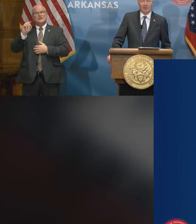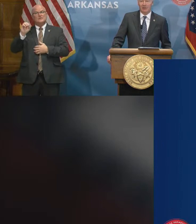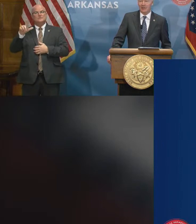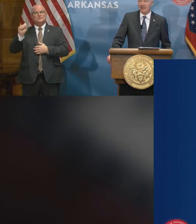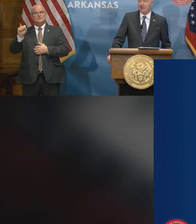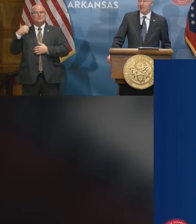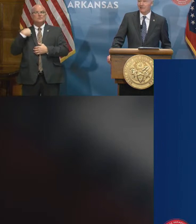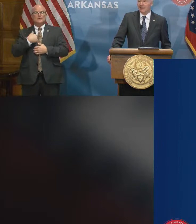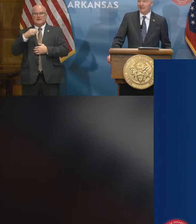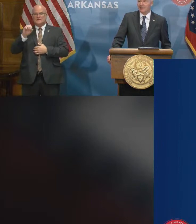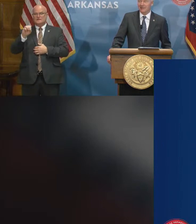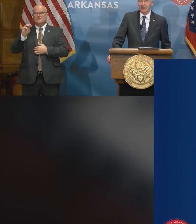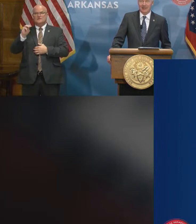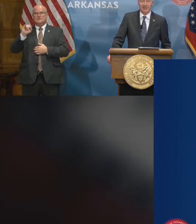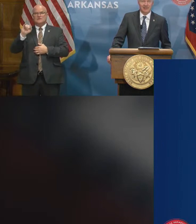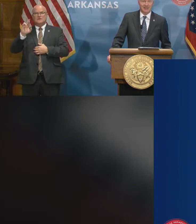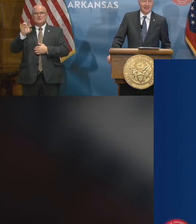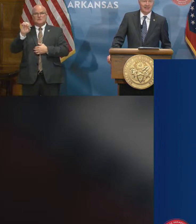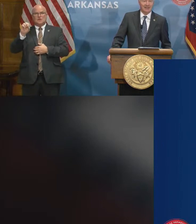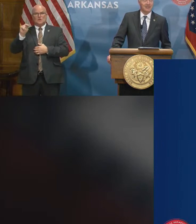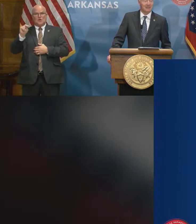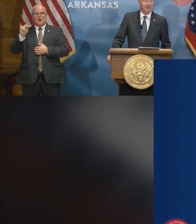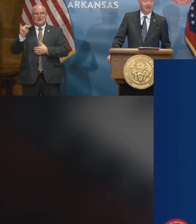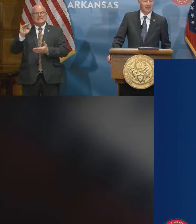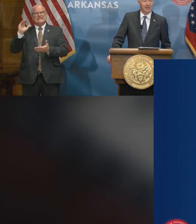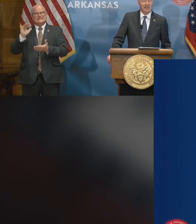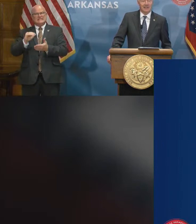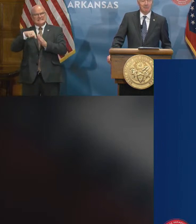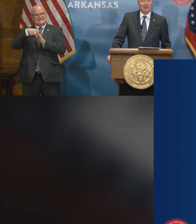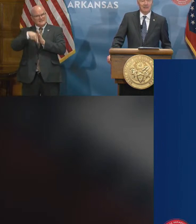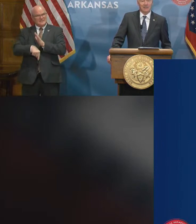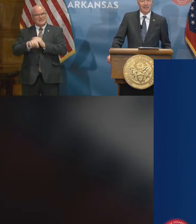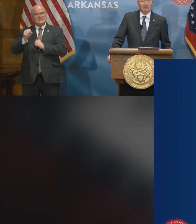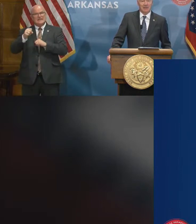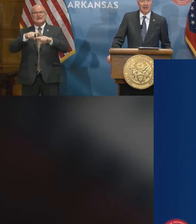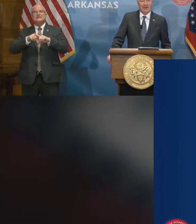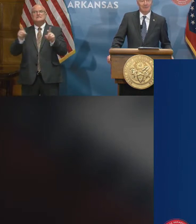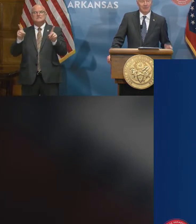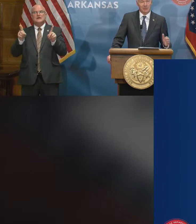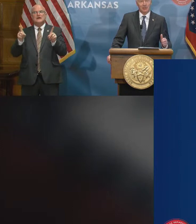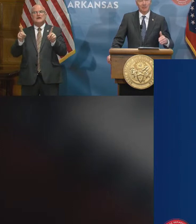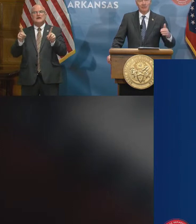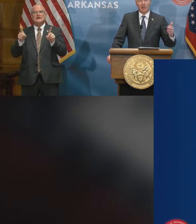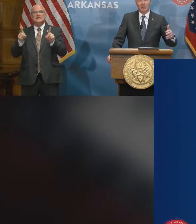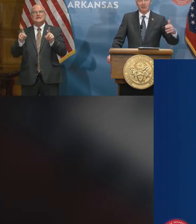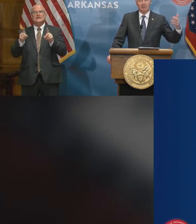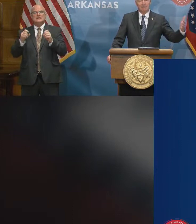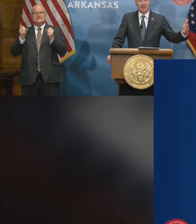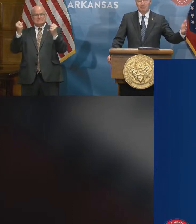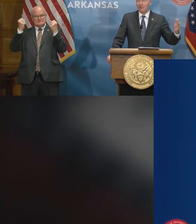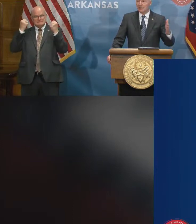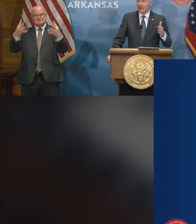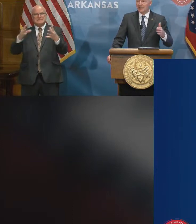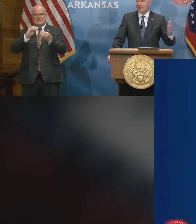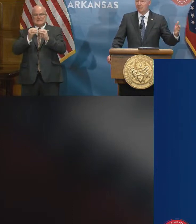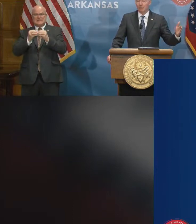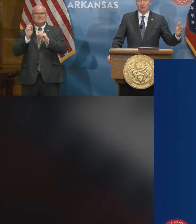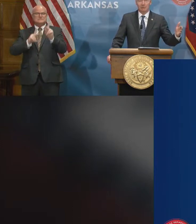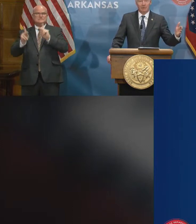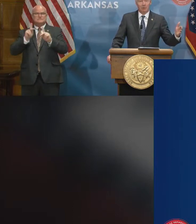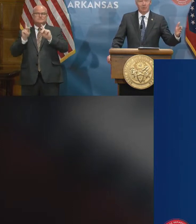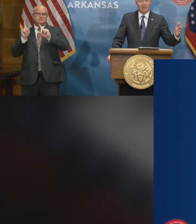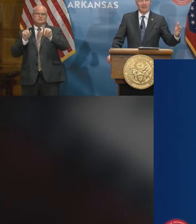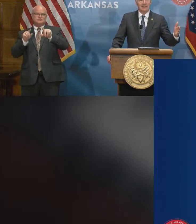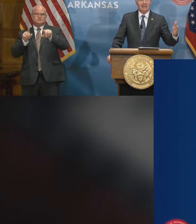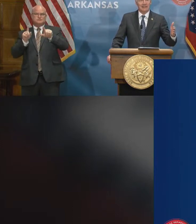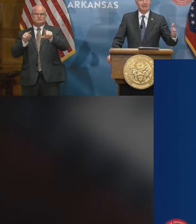have Omicron here that is less severe, but at the same time, the sheer volume of numbers as it